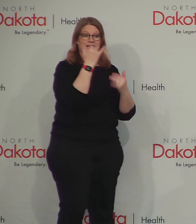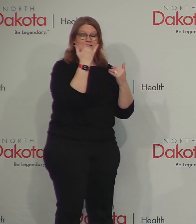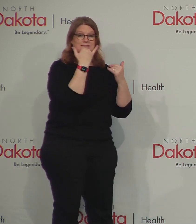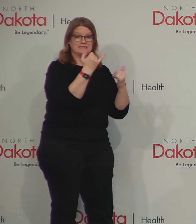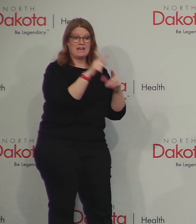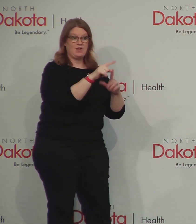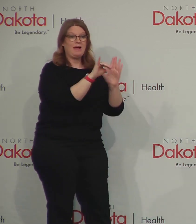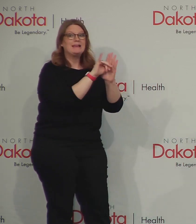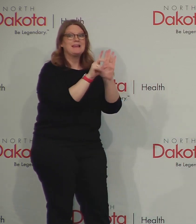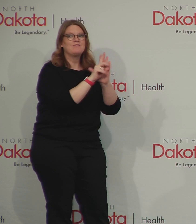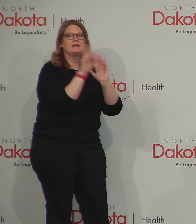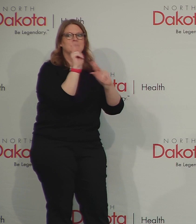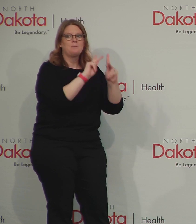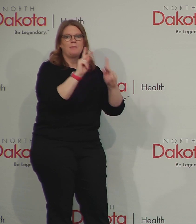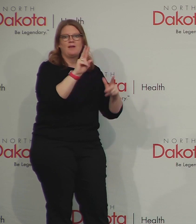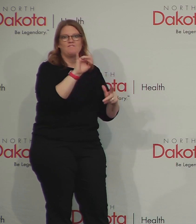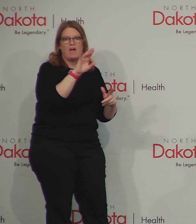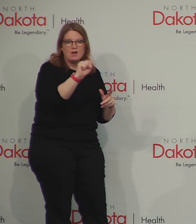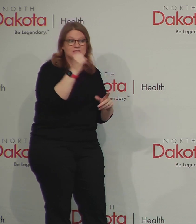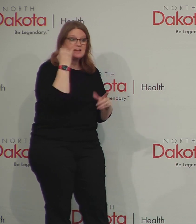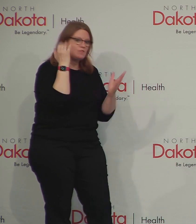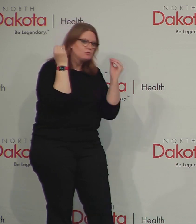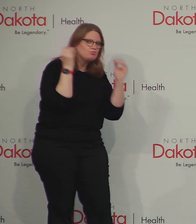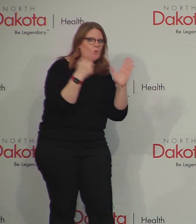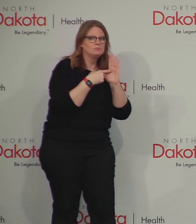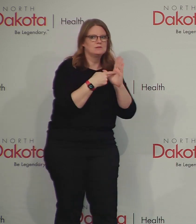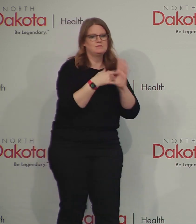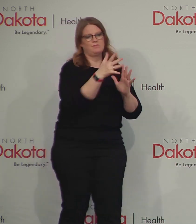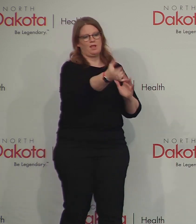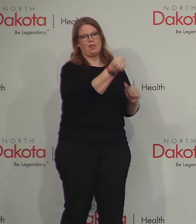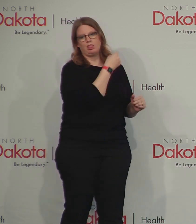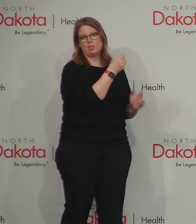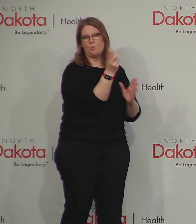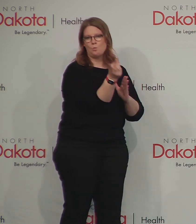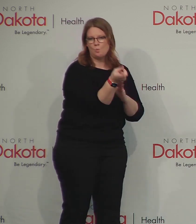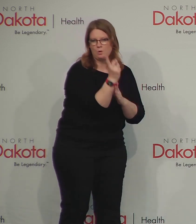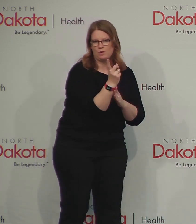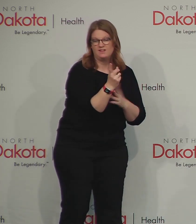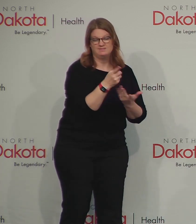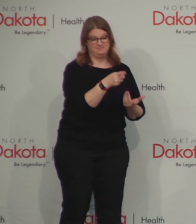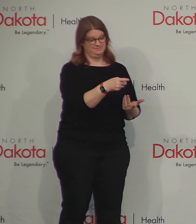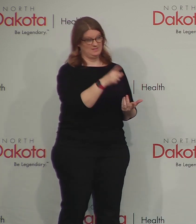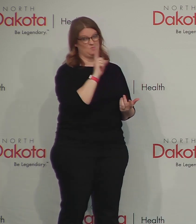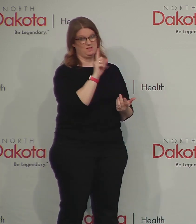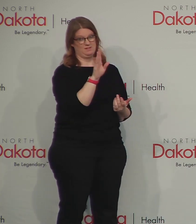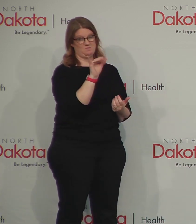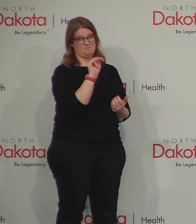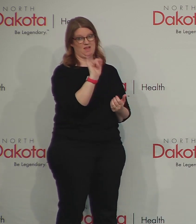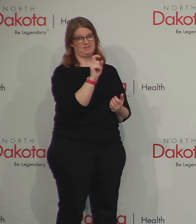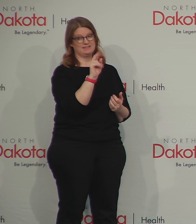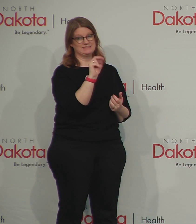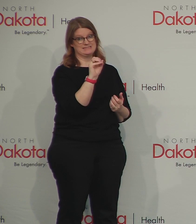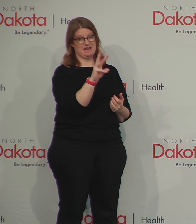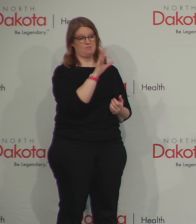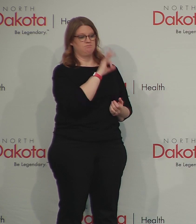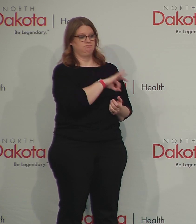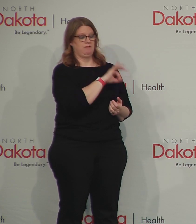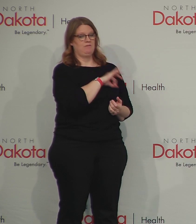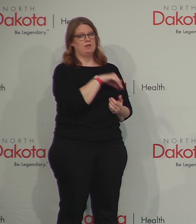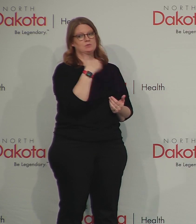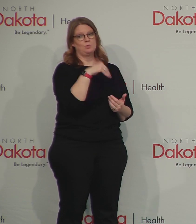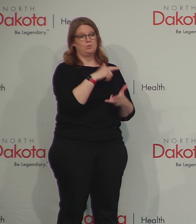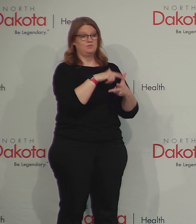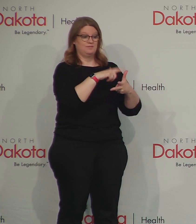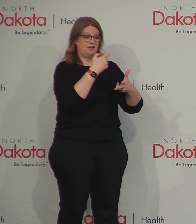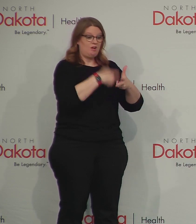infectious right now and getting them out of the transmission chain. So there's great advantages to this tool in terms of cost, in terms of